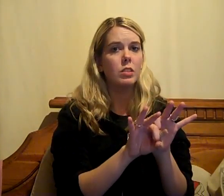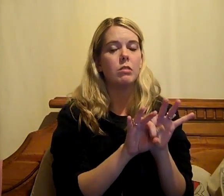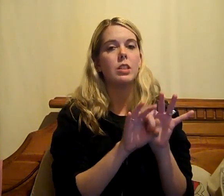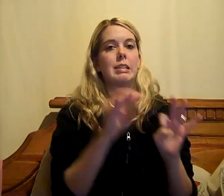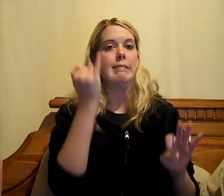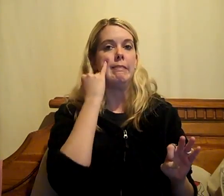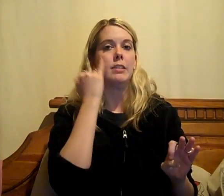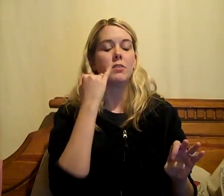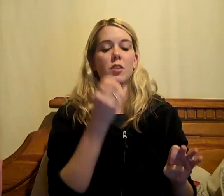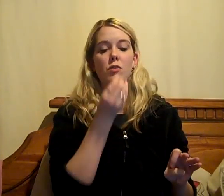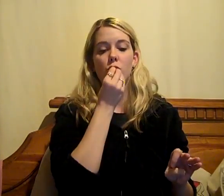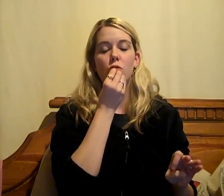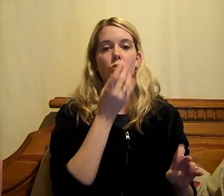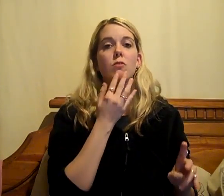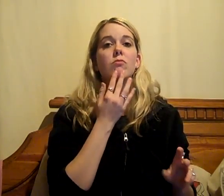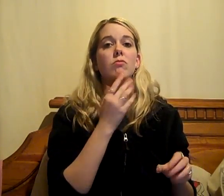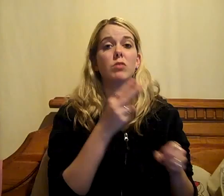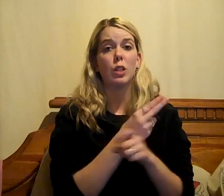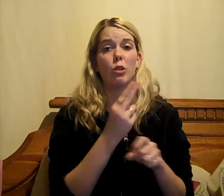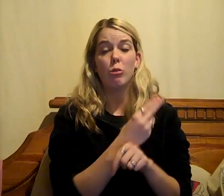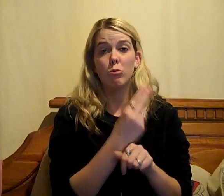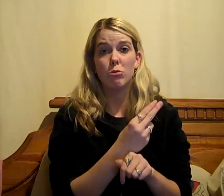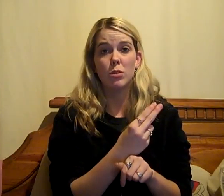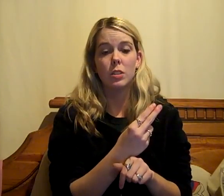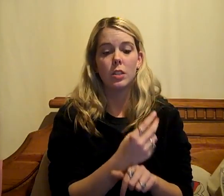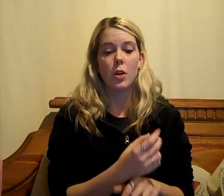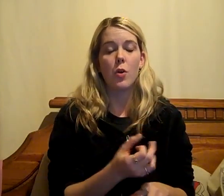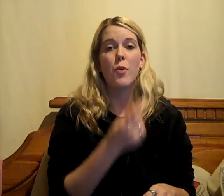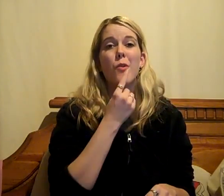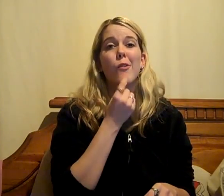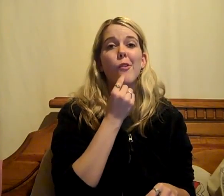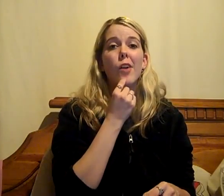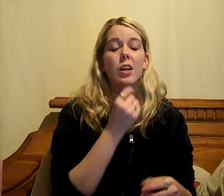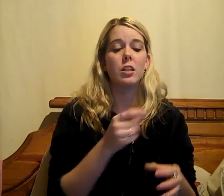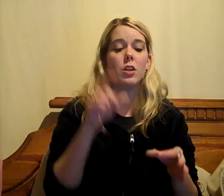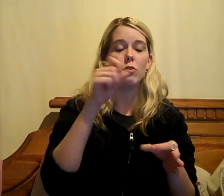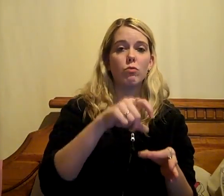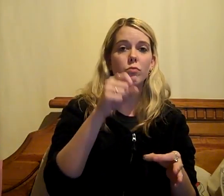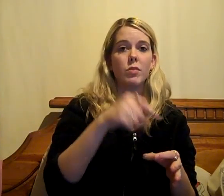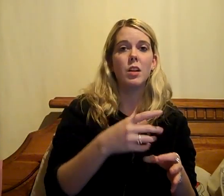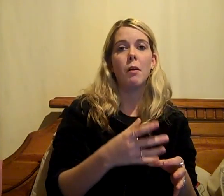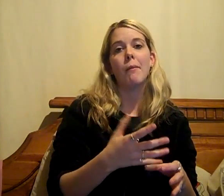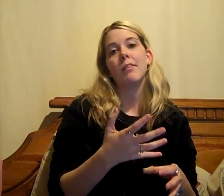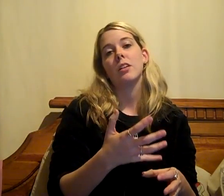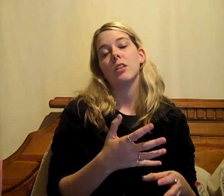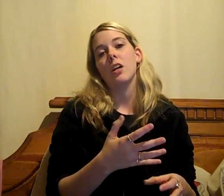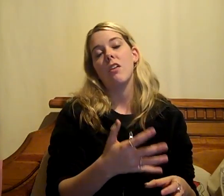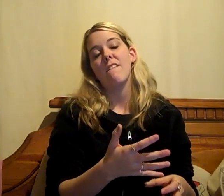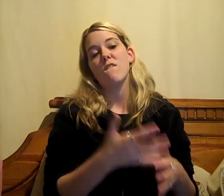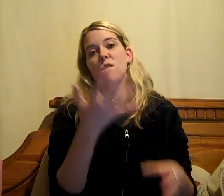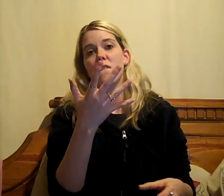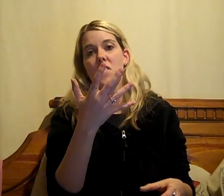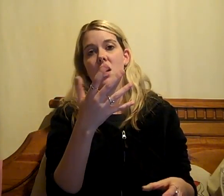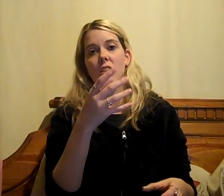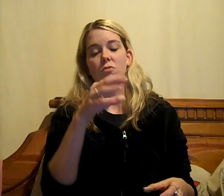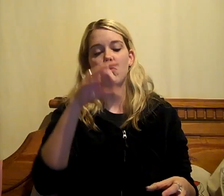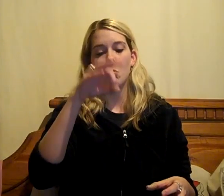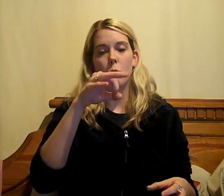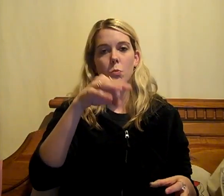just for one face, I'd put like 2 drops of blue and maybe 5 of red, see where you're at, but always keep the red head blue, you know what I mean? Okay,